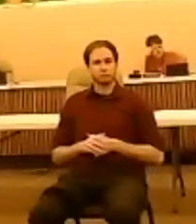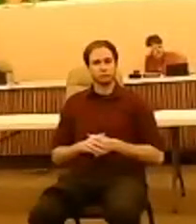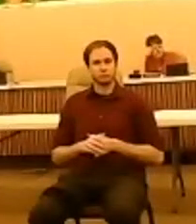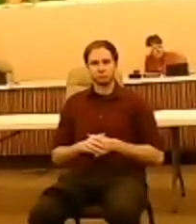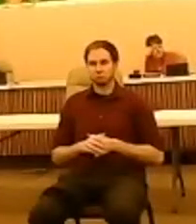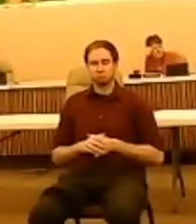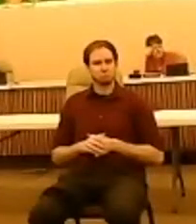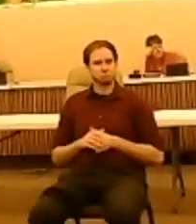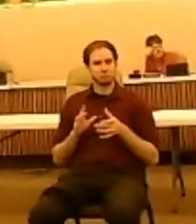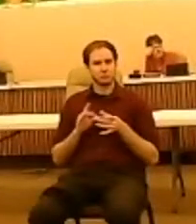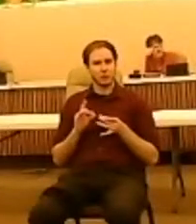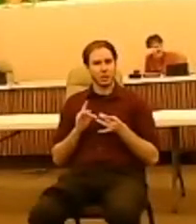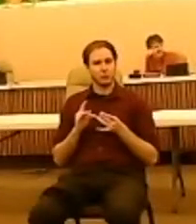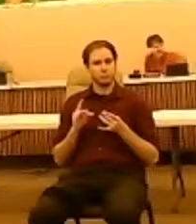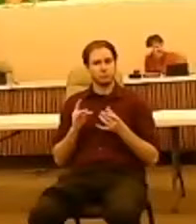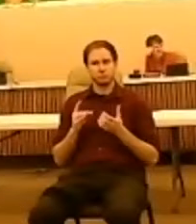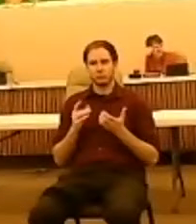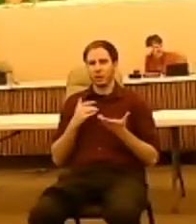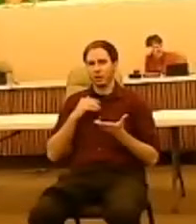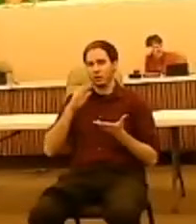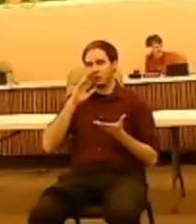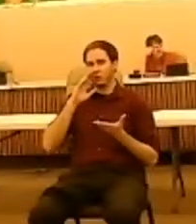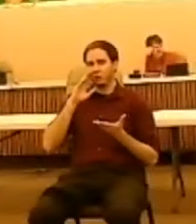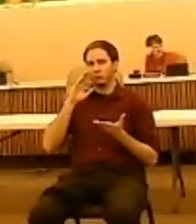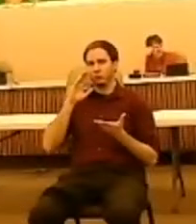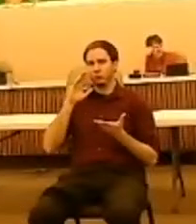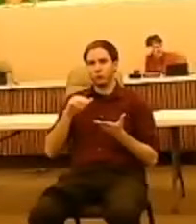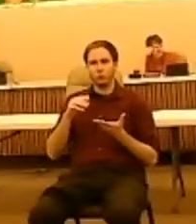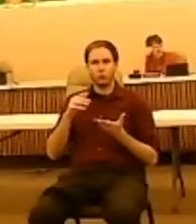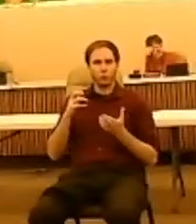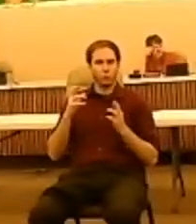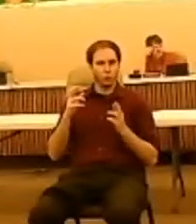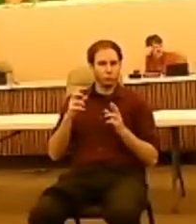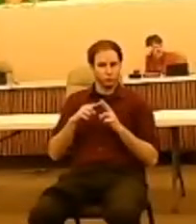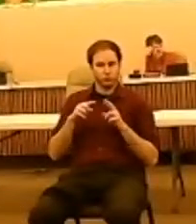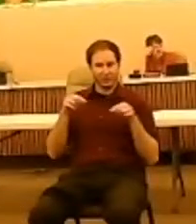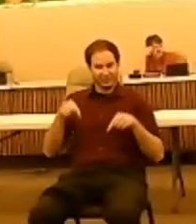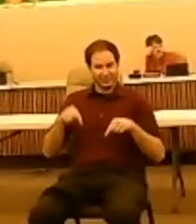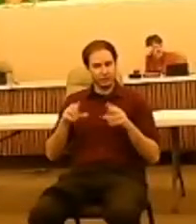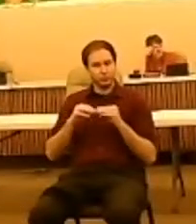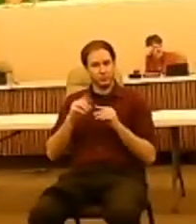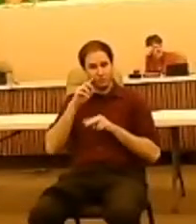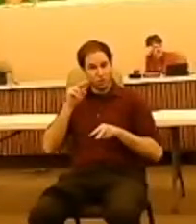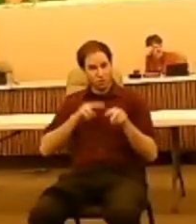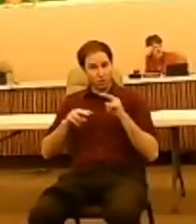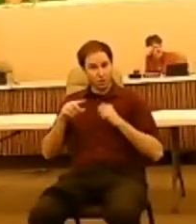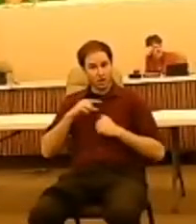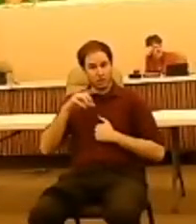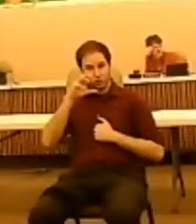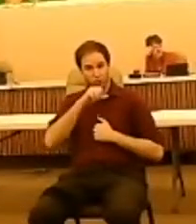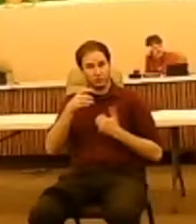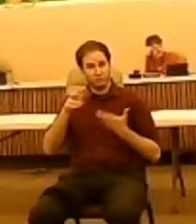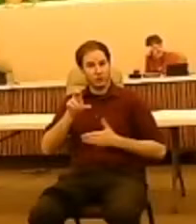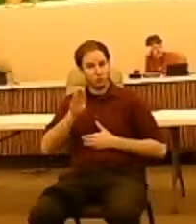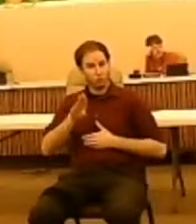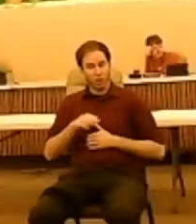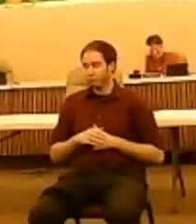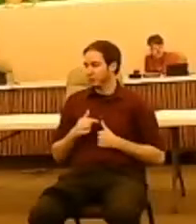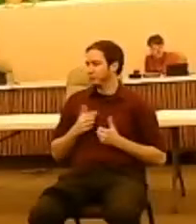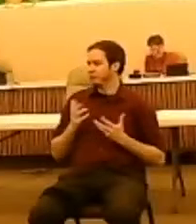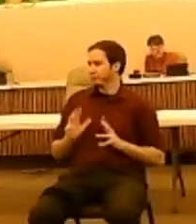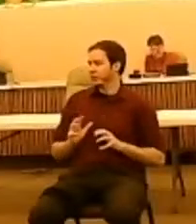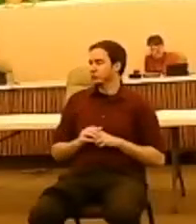Any further comments? I know you had wanted to wait till this meeting to look it over. I assume you've had the chance to do that, Rob? Yes, Okay.